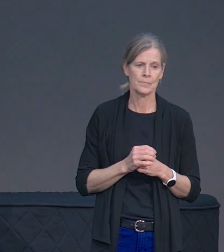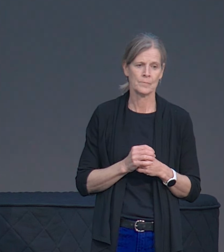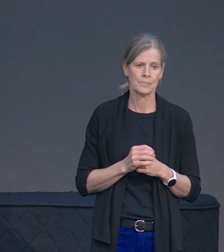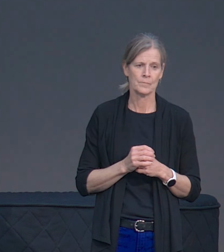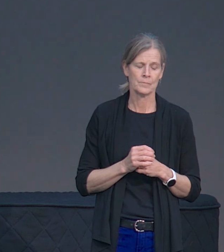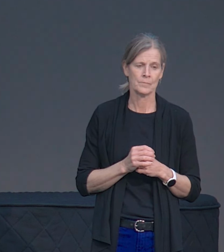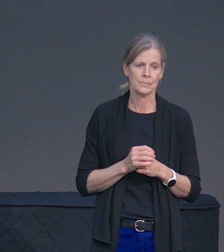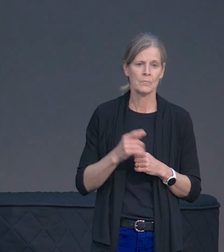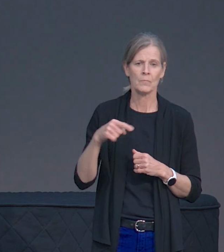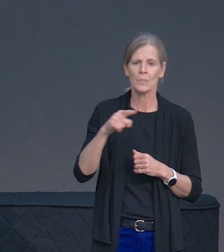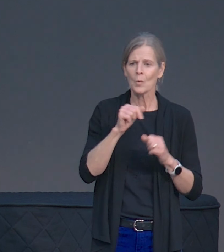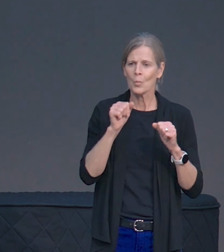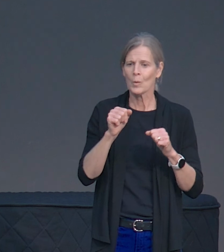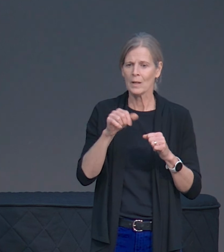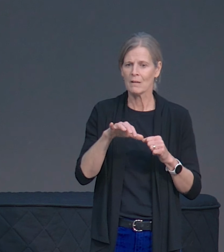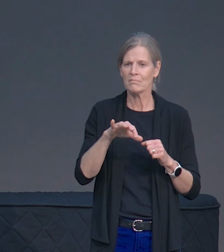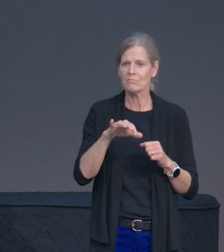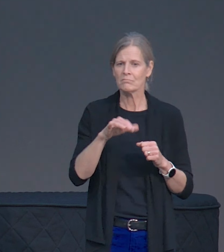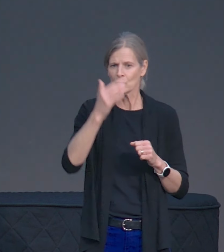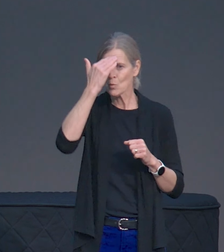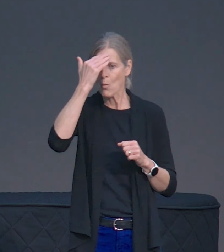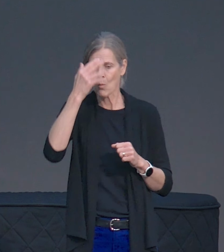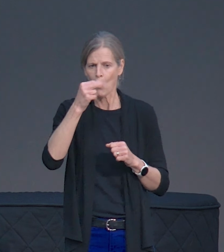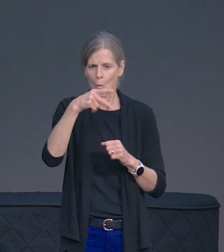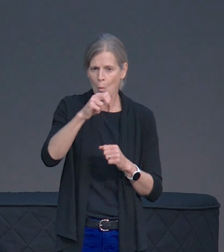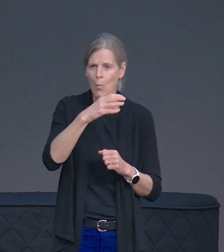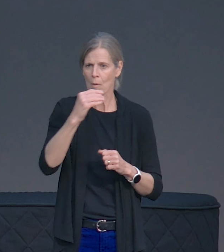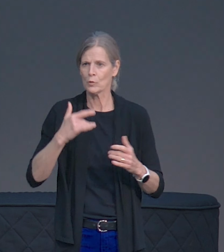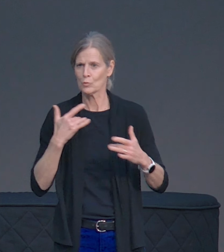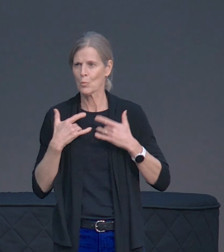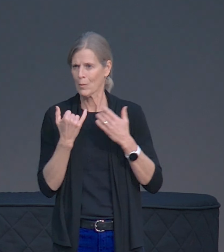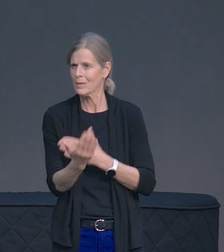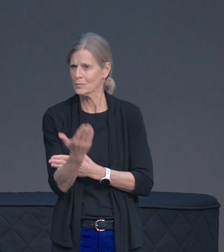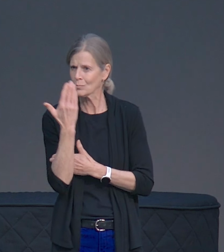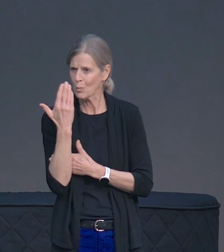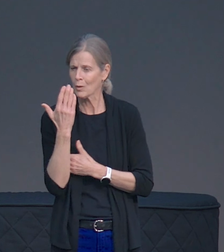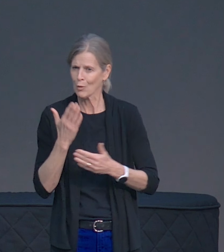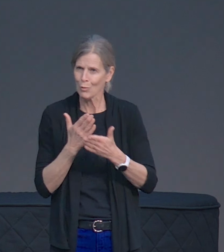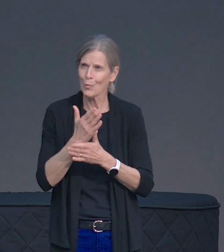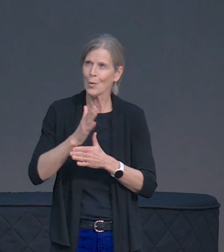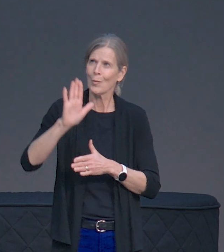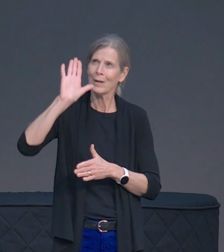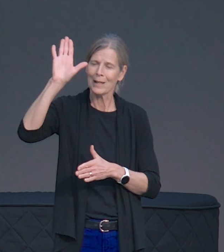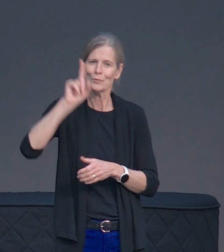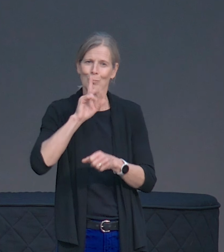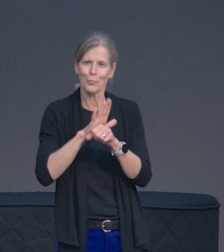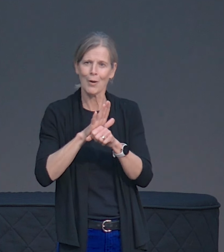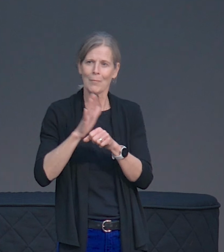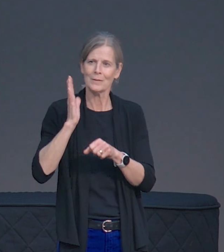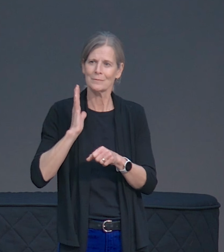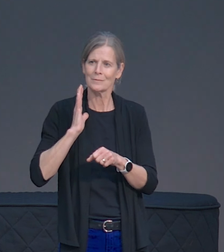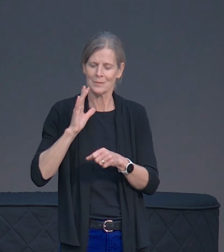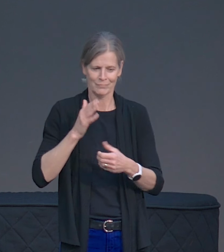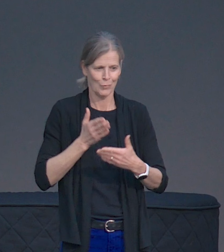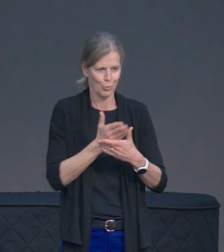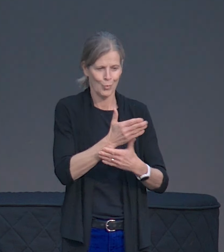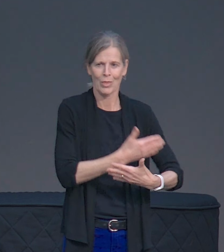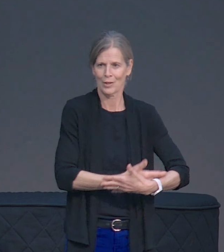We Can Find Hope And Joy This Morning In The Fulfilled Promise Of A Child